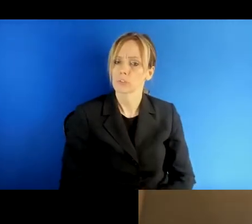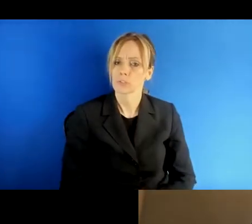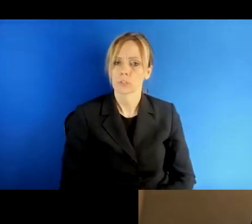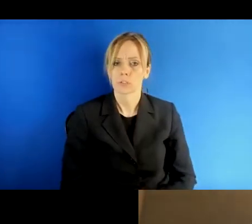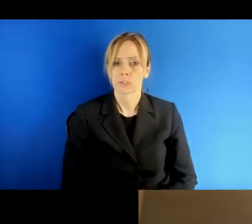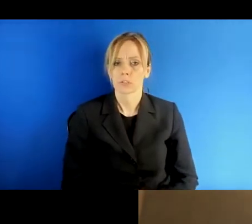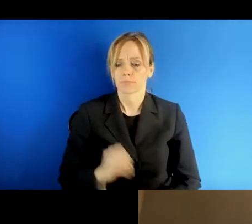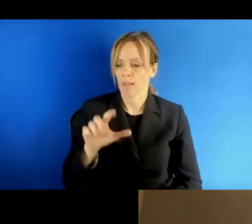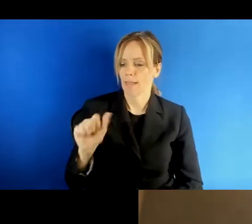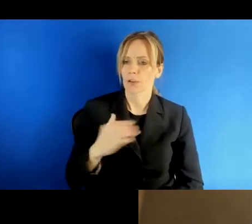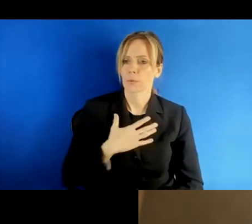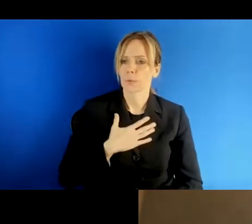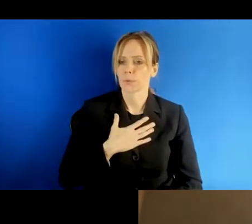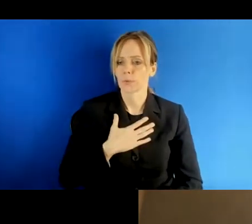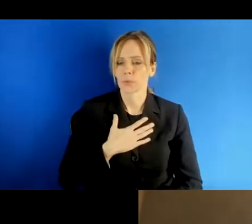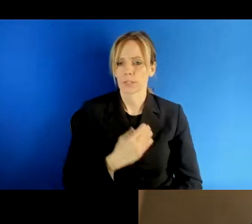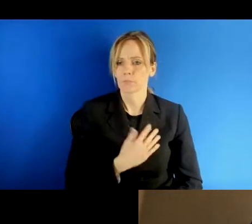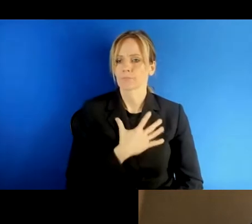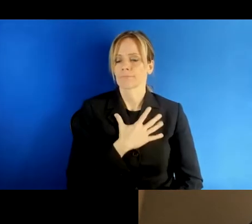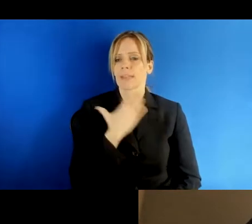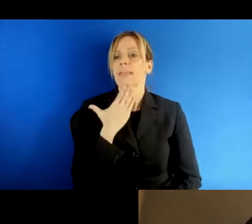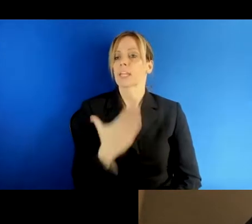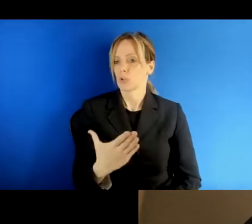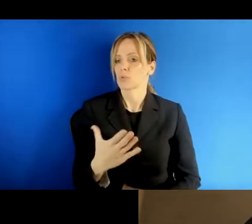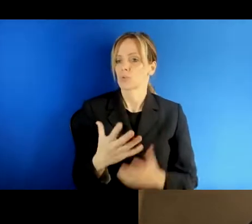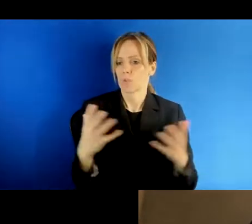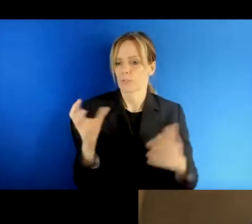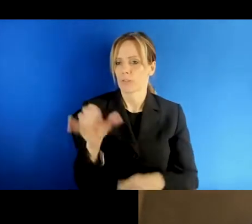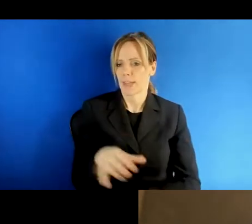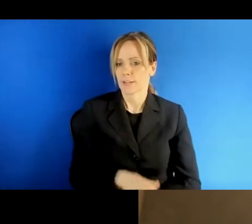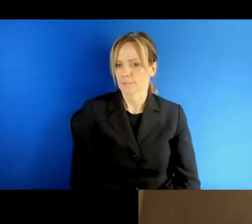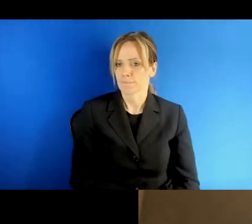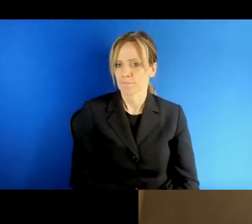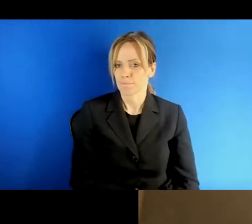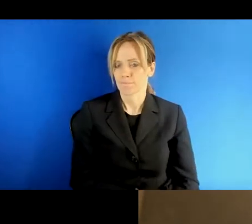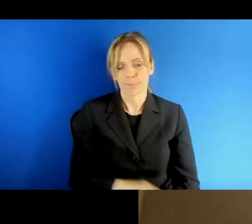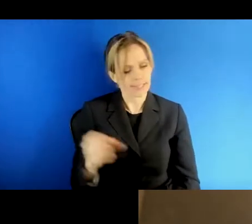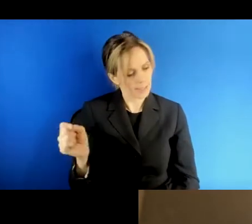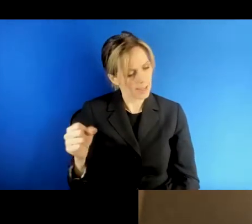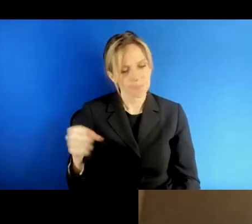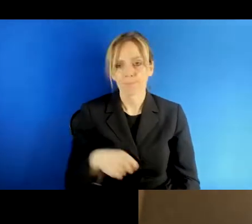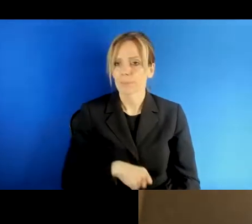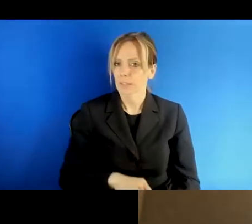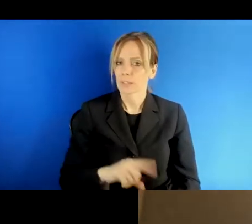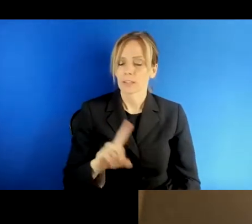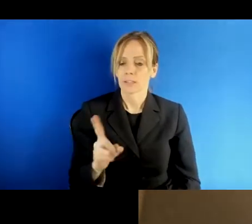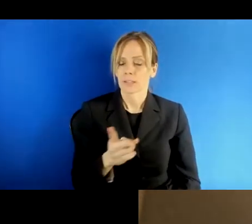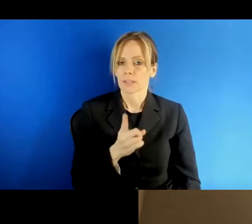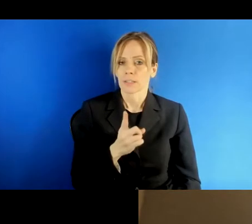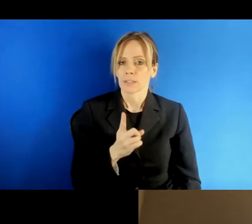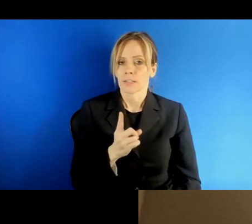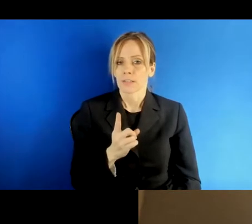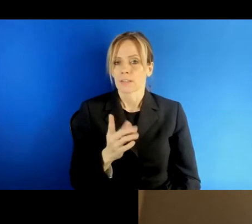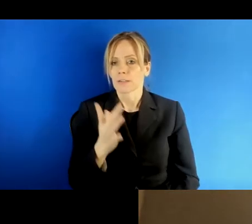That's really powerful, Carlos. Thank you so much for that. Yeah, the absence of seeing your